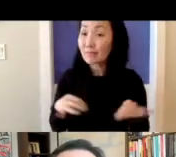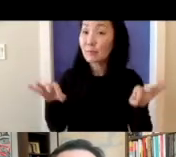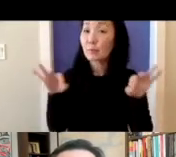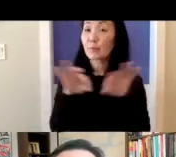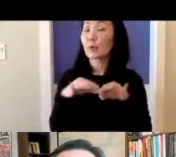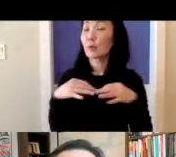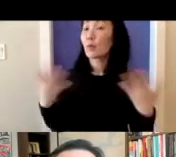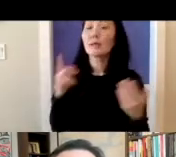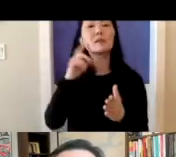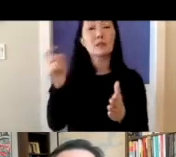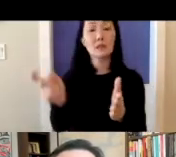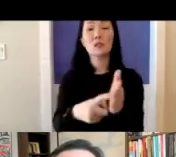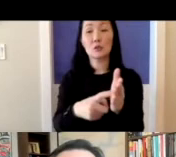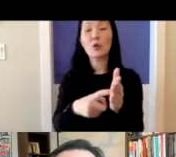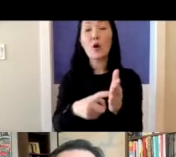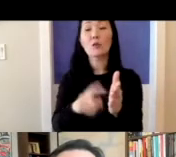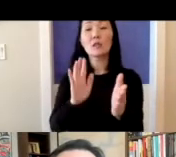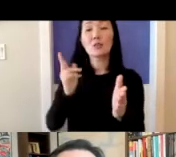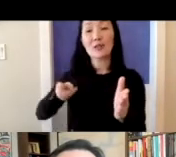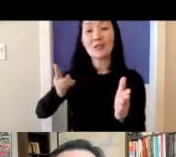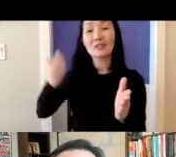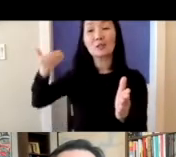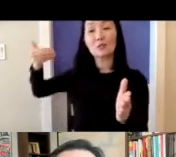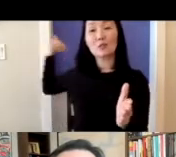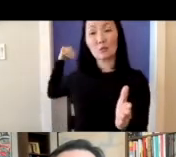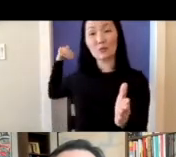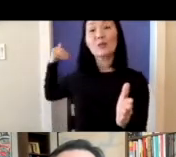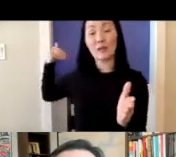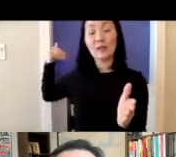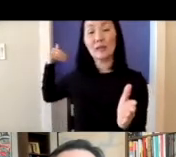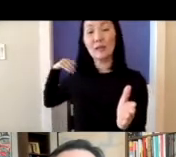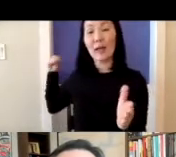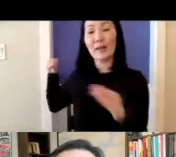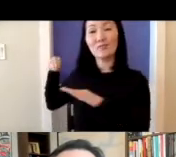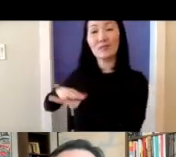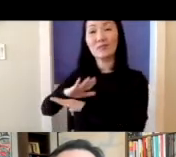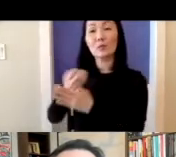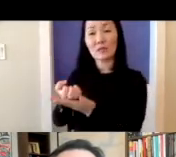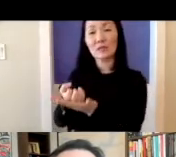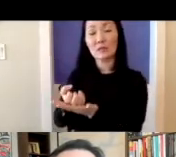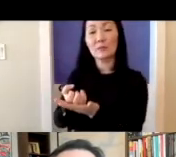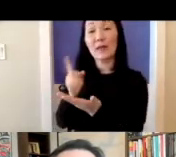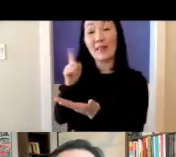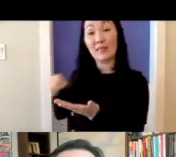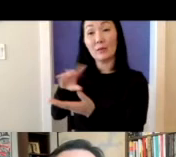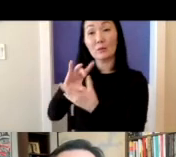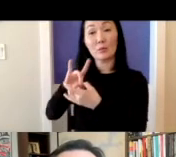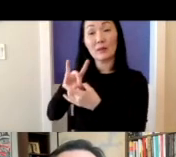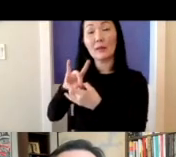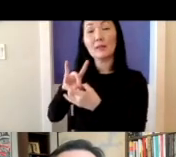acknowledge those who have been here time immemorial, and that it's how those relationships